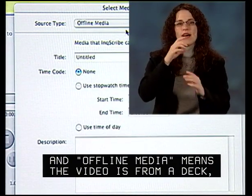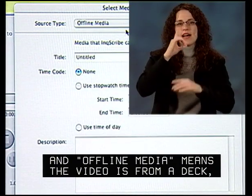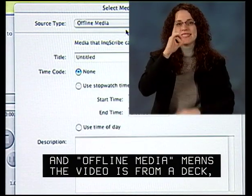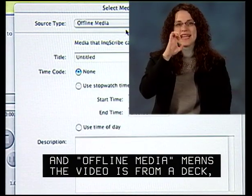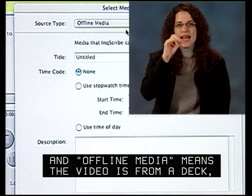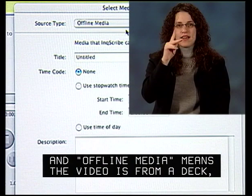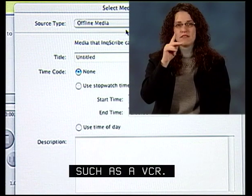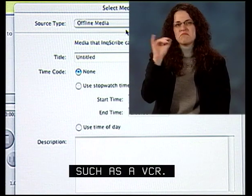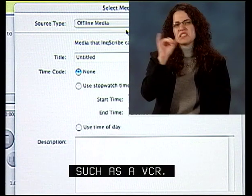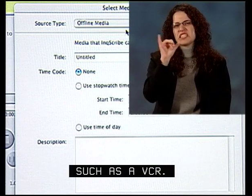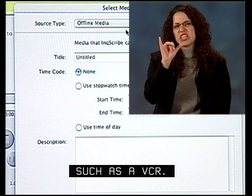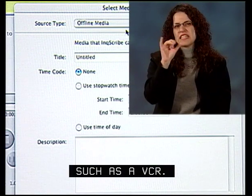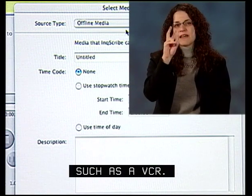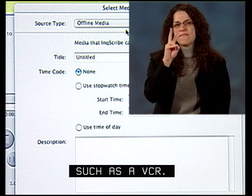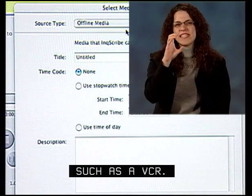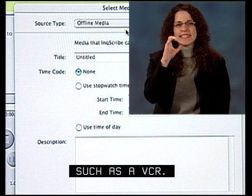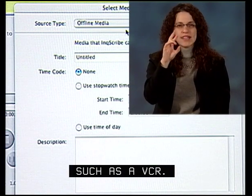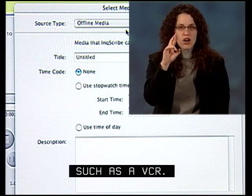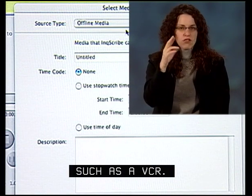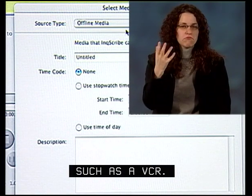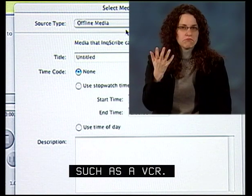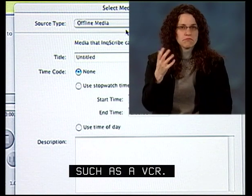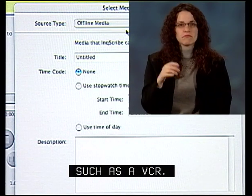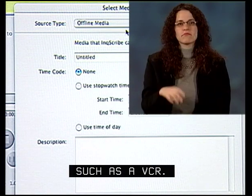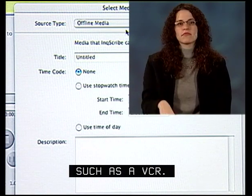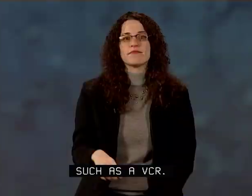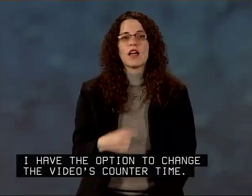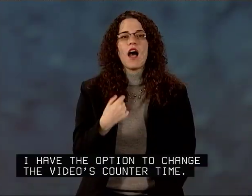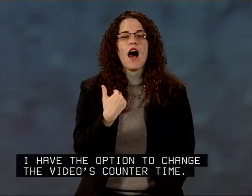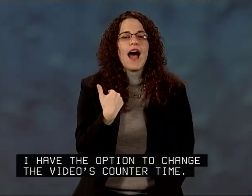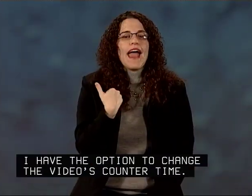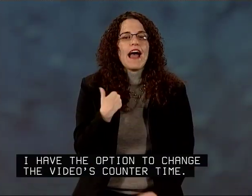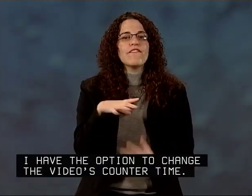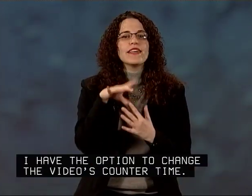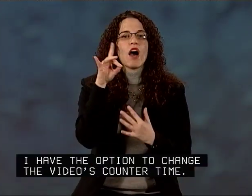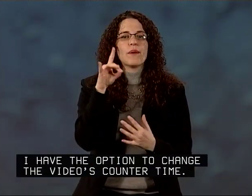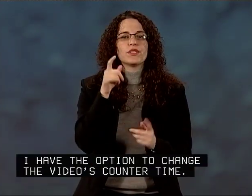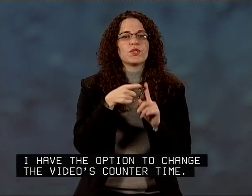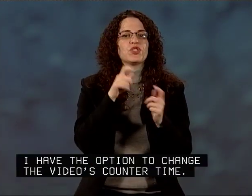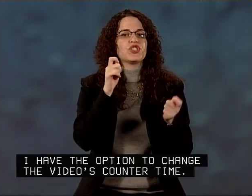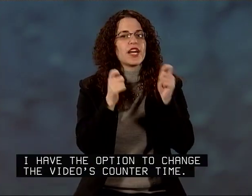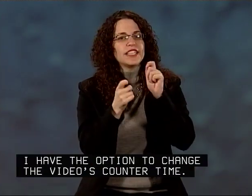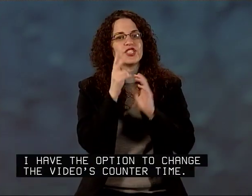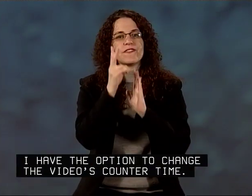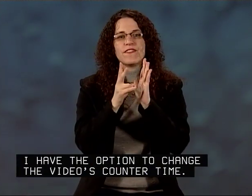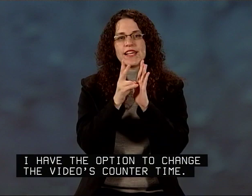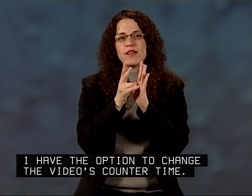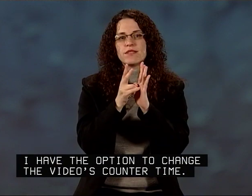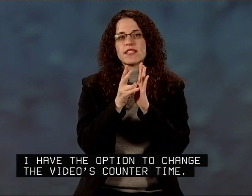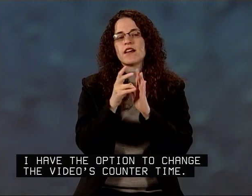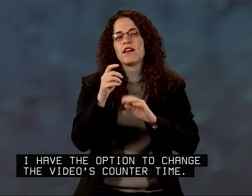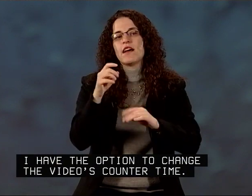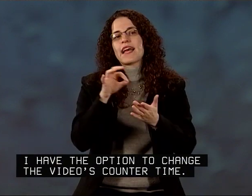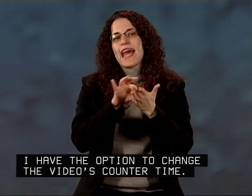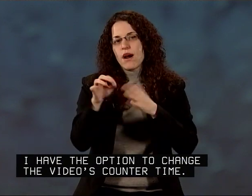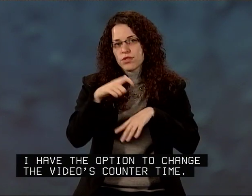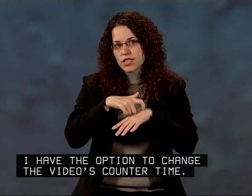a deck, such as a VCR. I have the option to change the video's counter